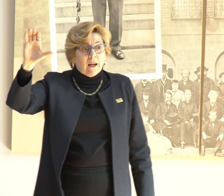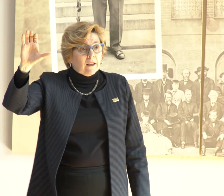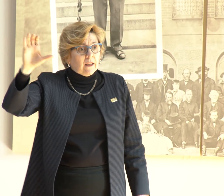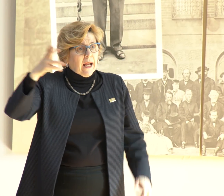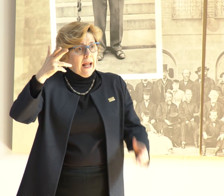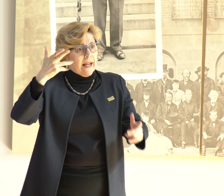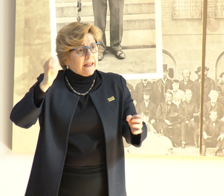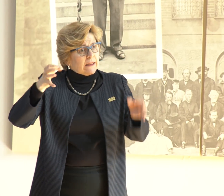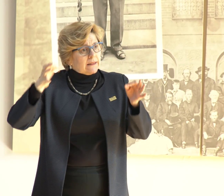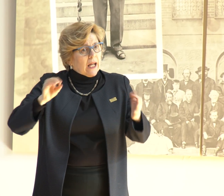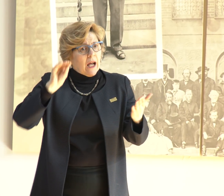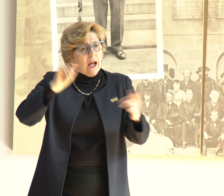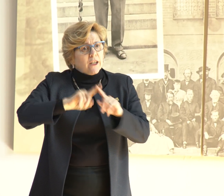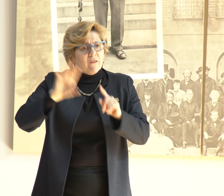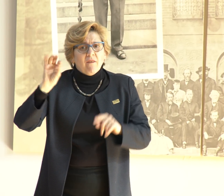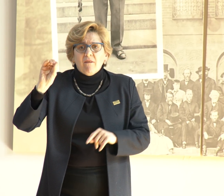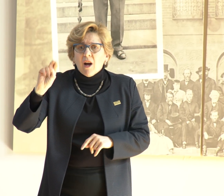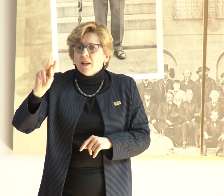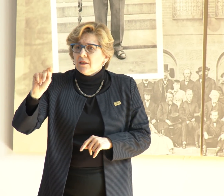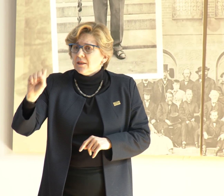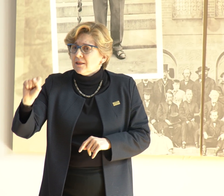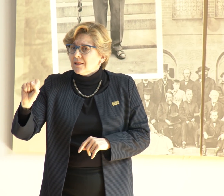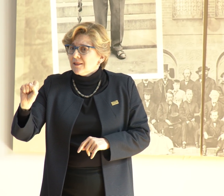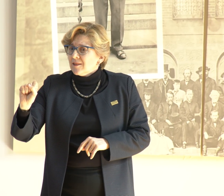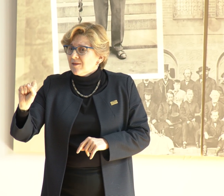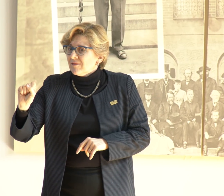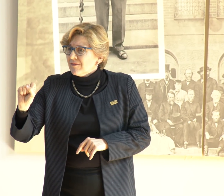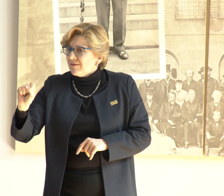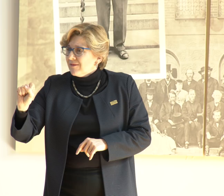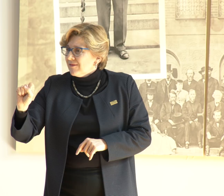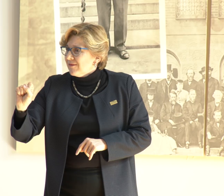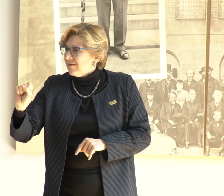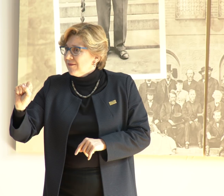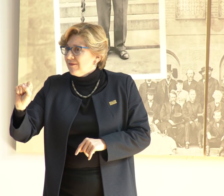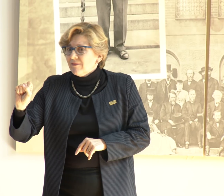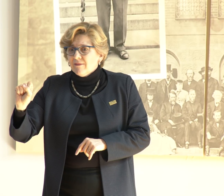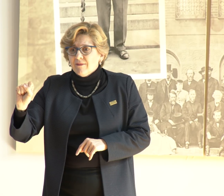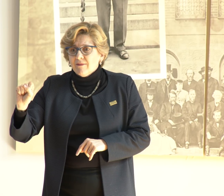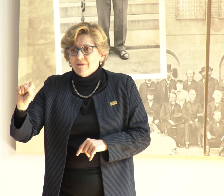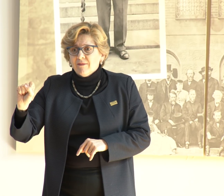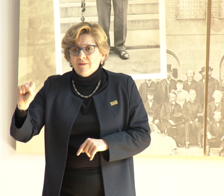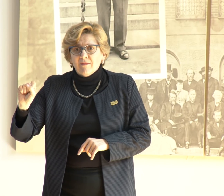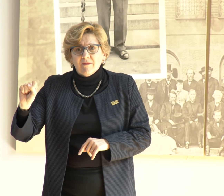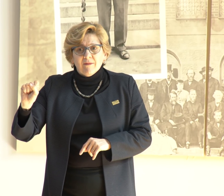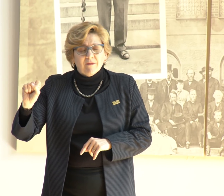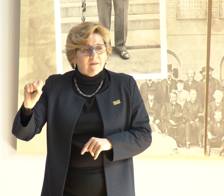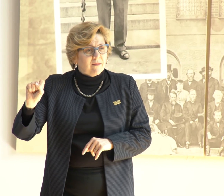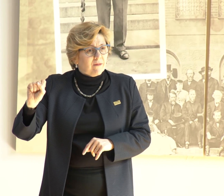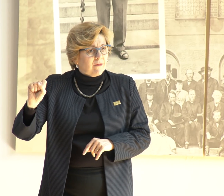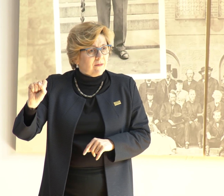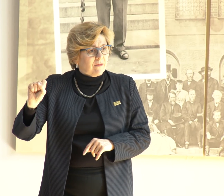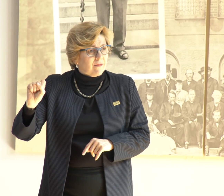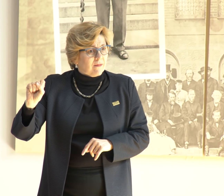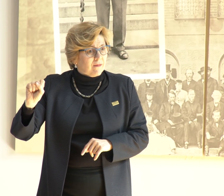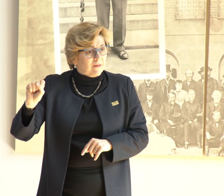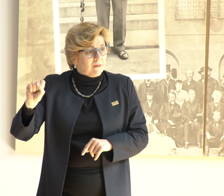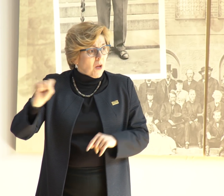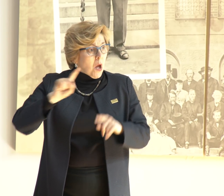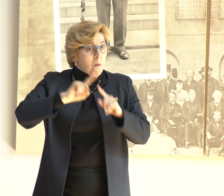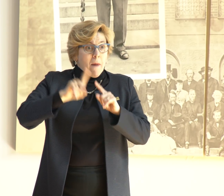It's because when Steve Jobs decided to create the Macintosh computer, his calligraphy class